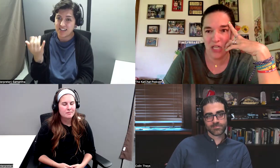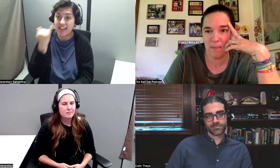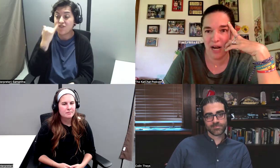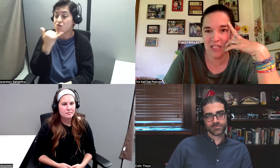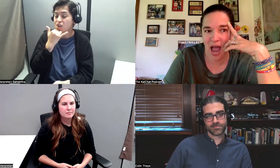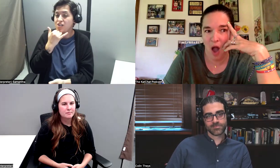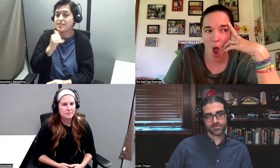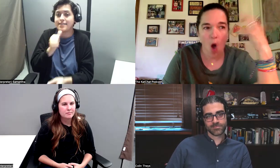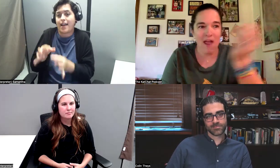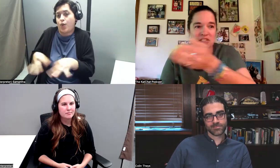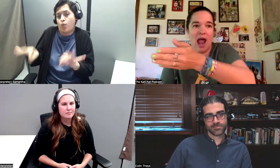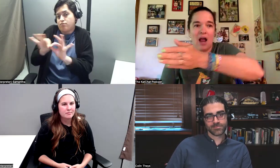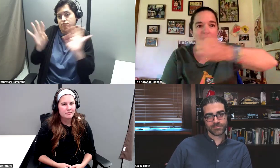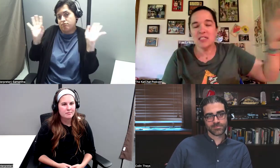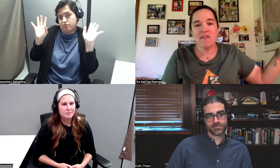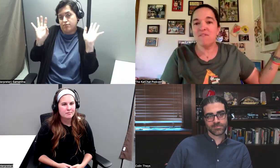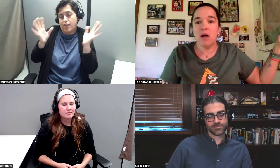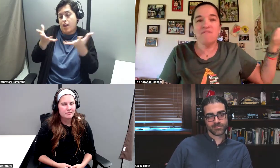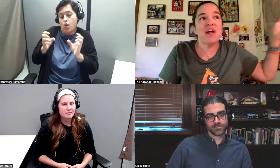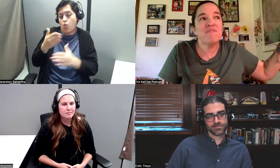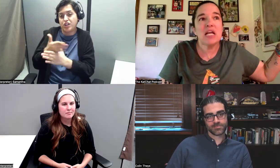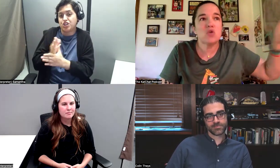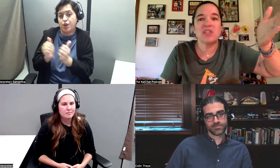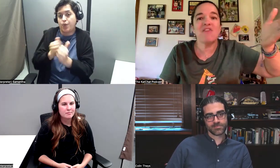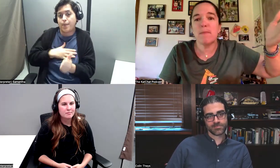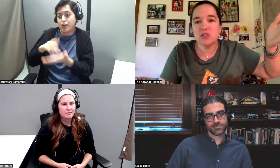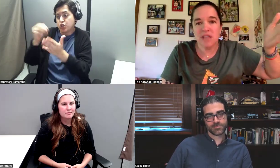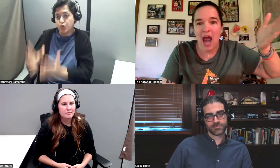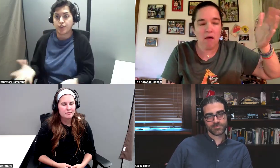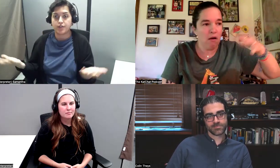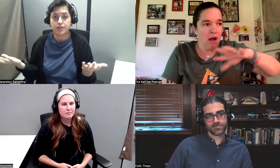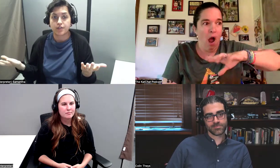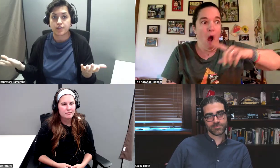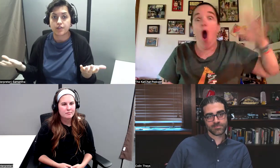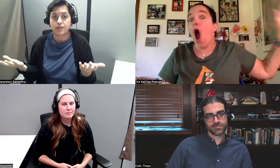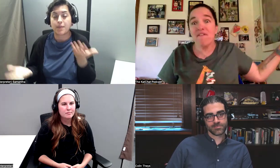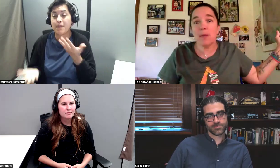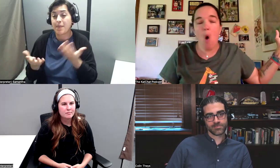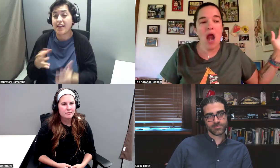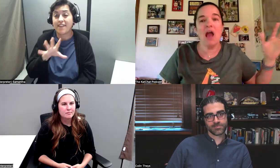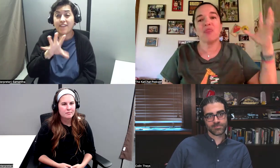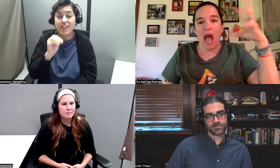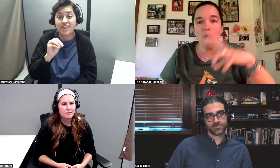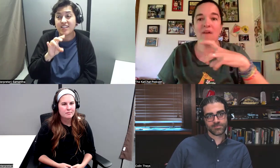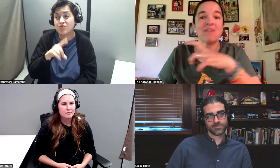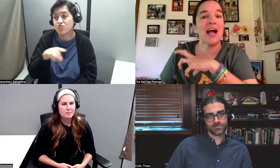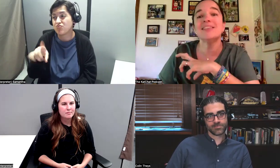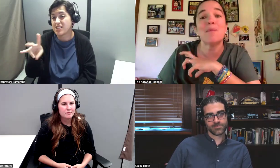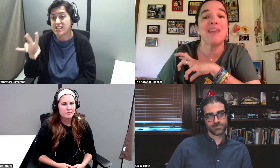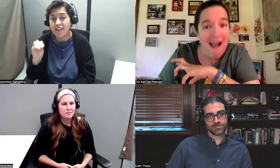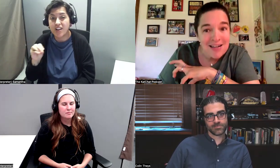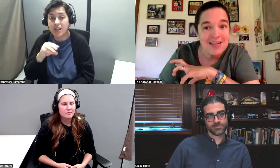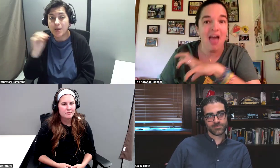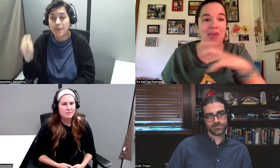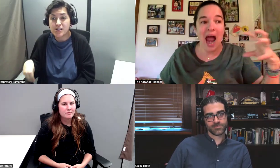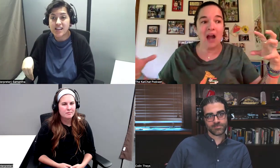my students because it's like, okay, like 50 to 70% off the point, then I would have to find